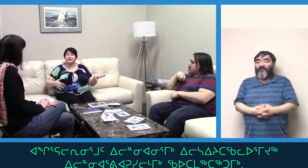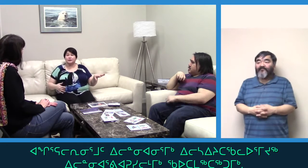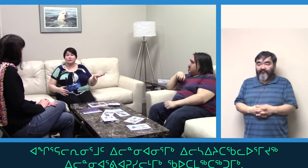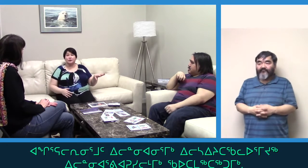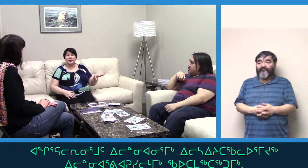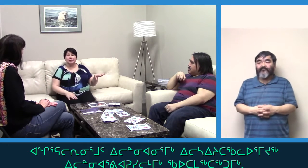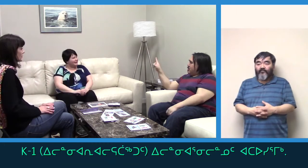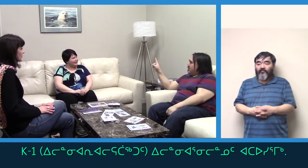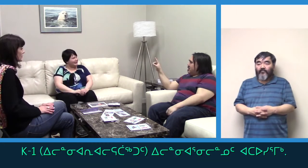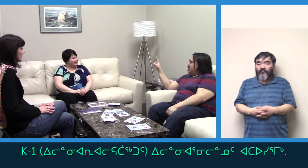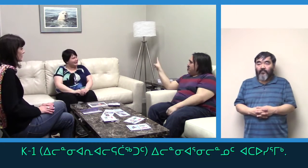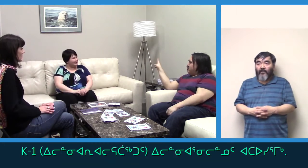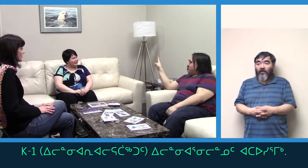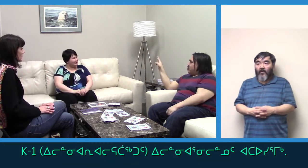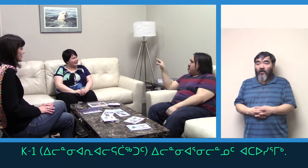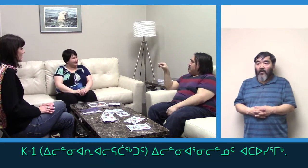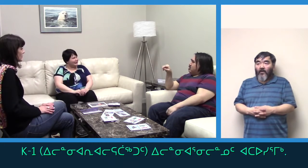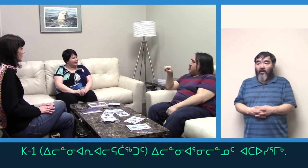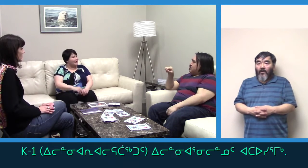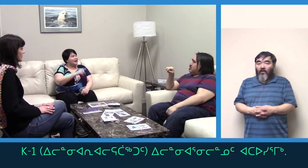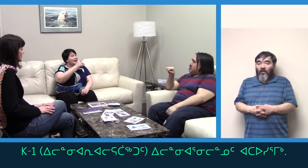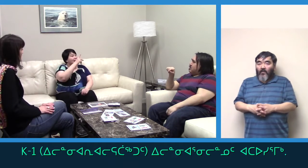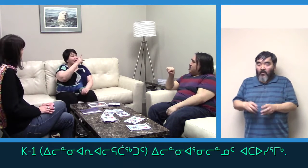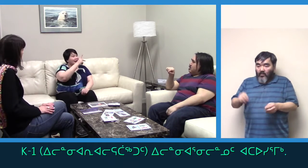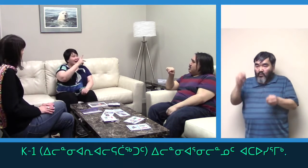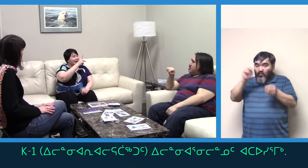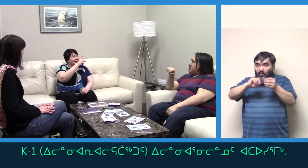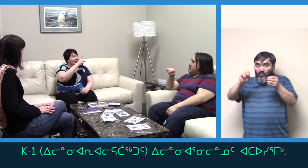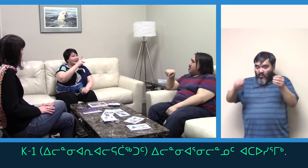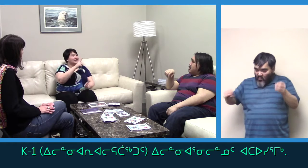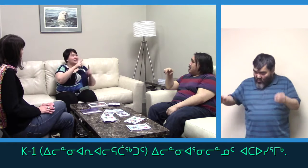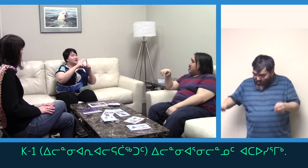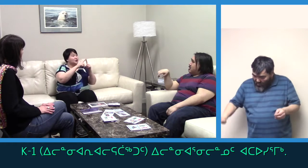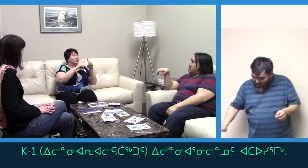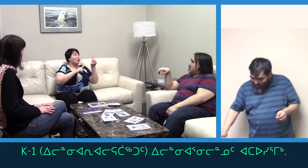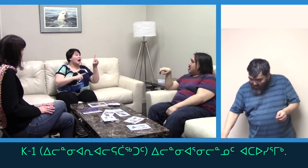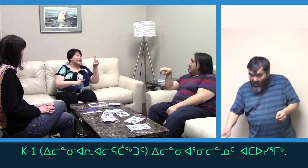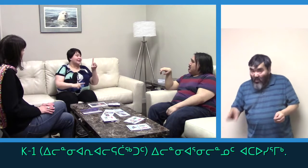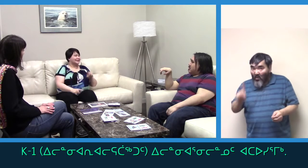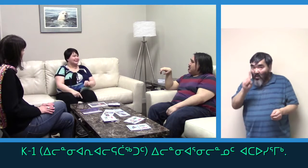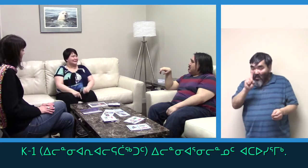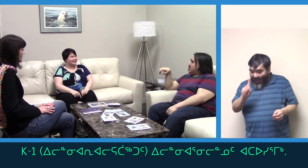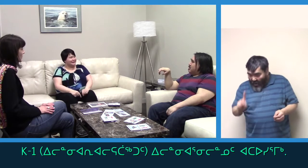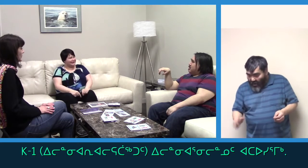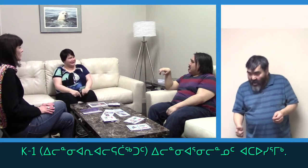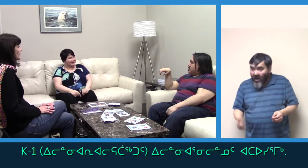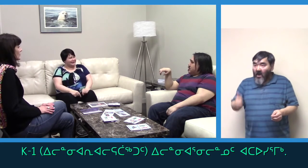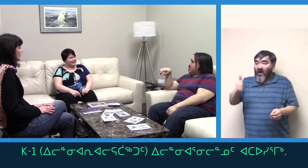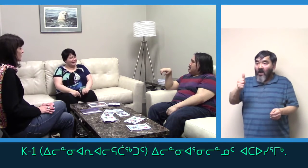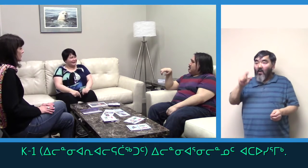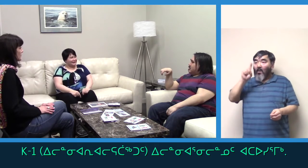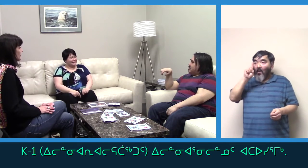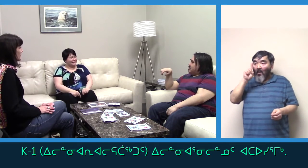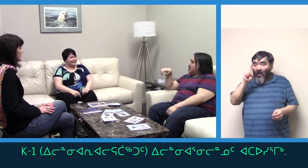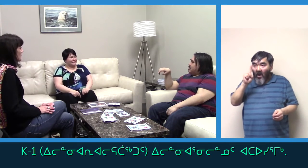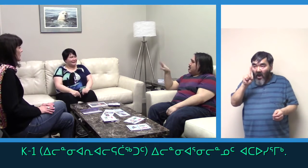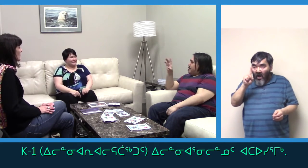full classroom, right? K to 1.